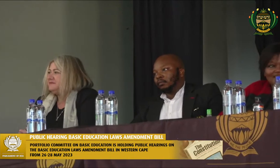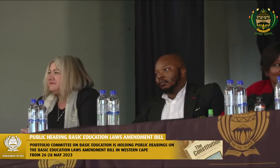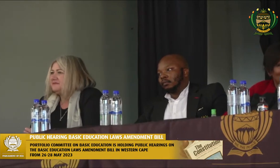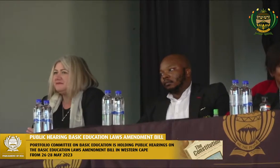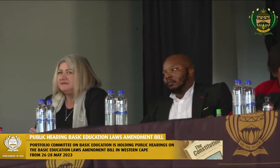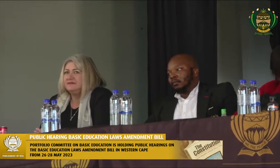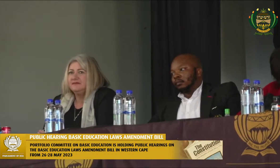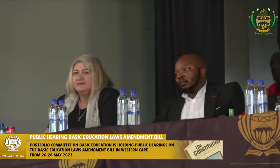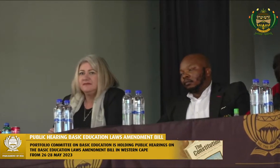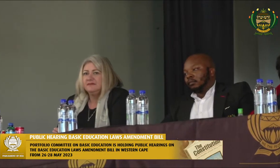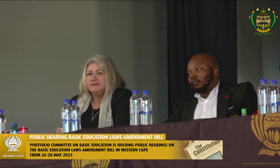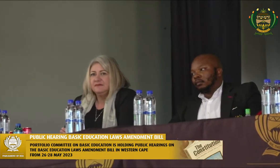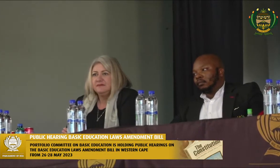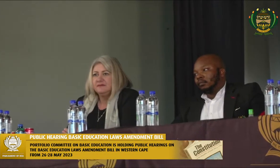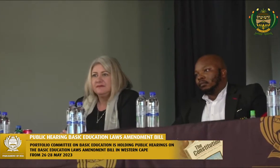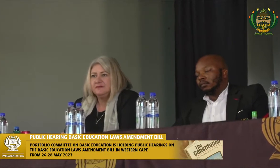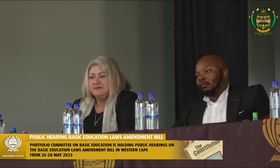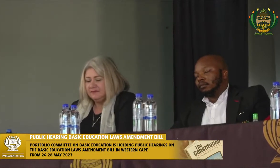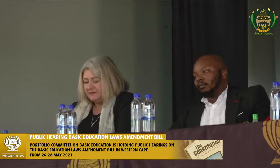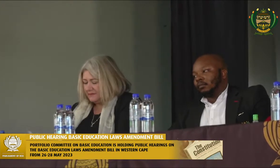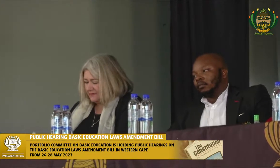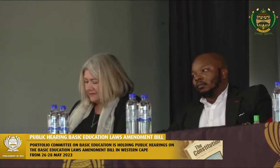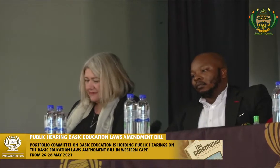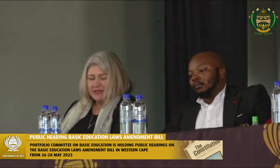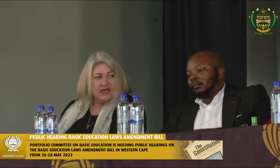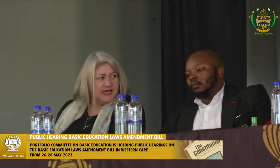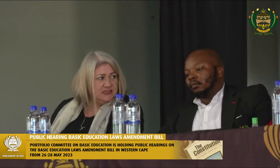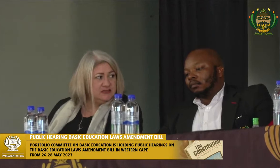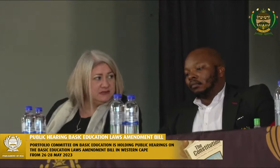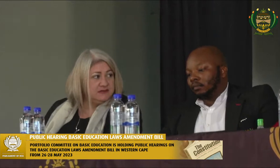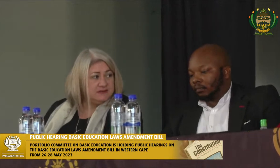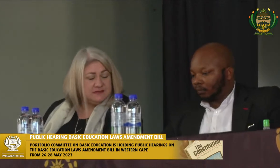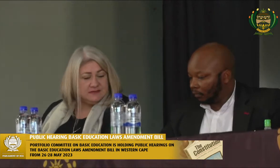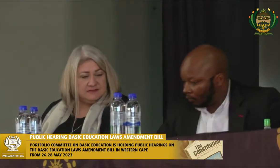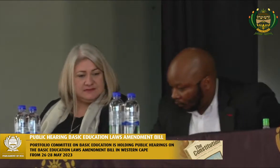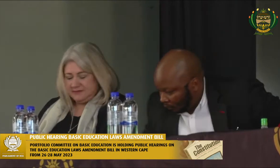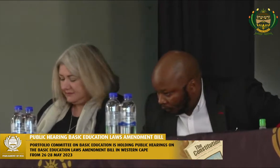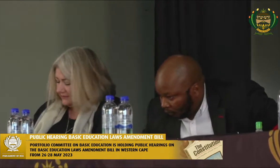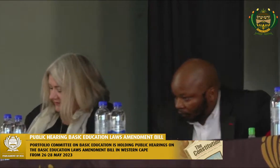Very glad for the turnout that we have today and welcome here.